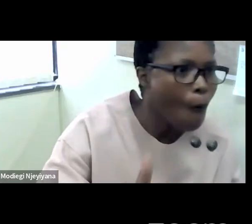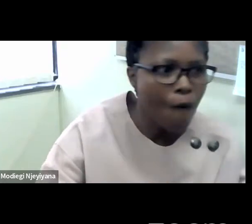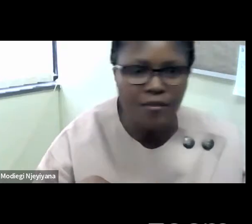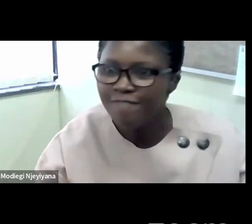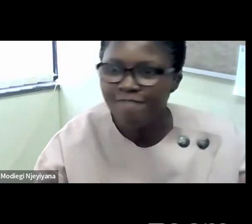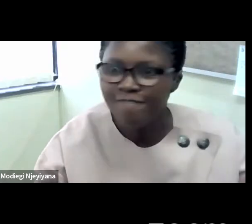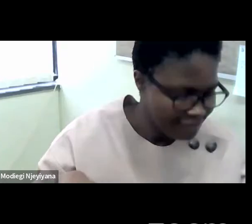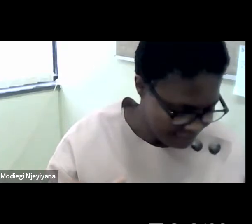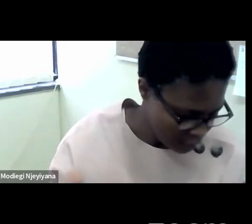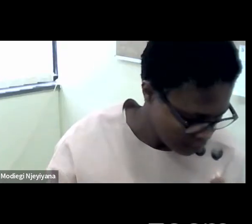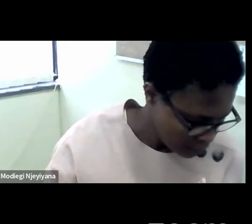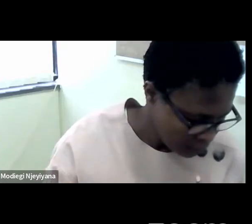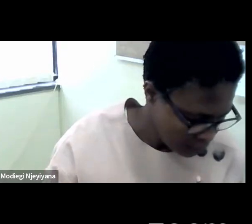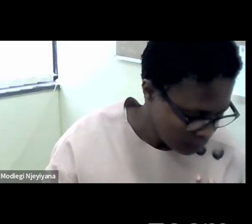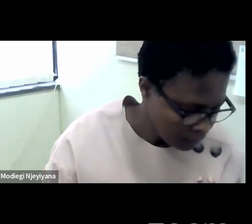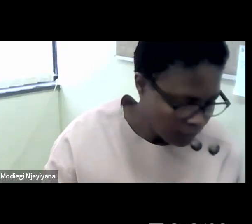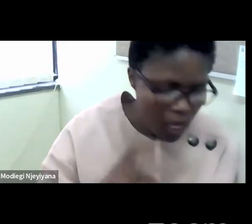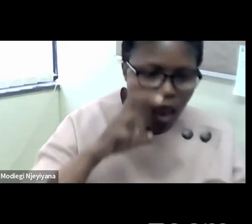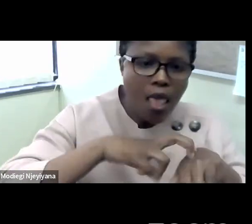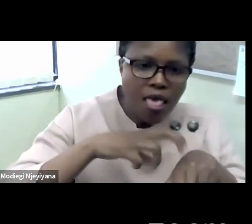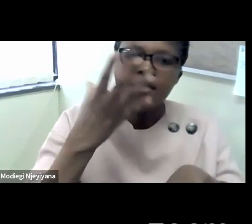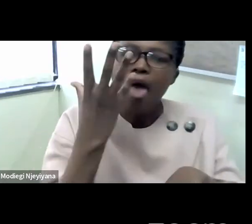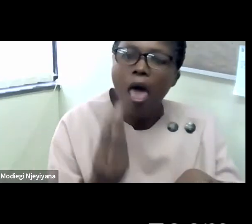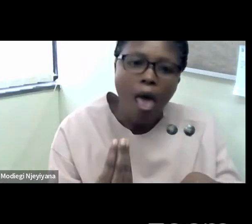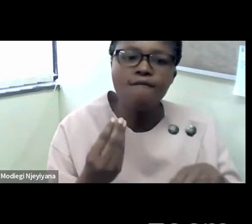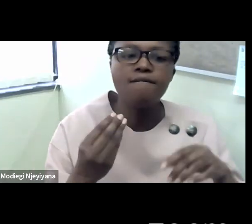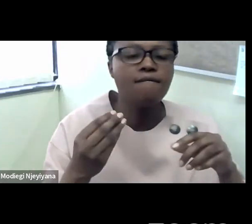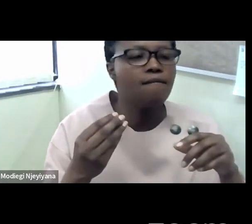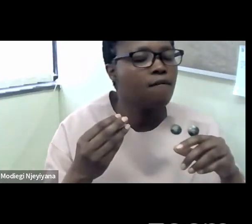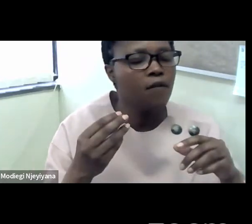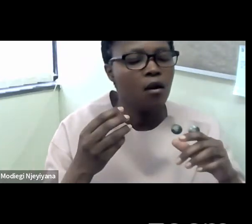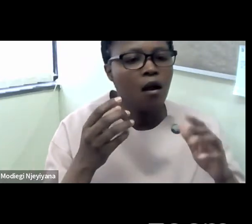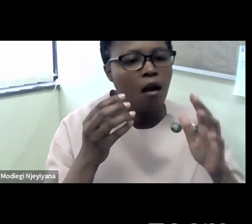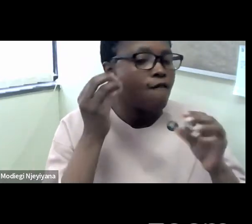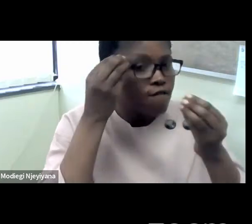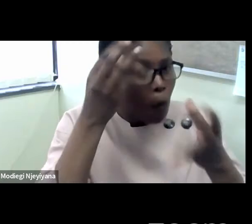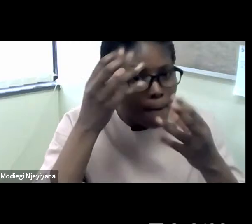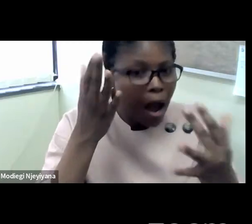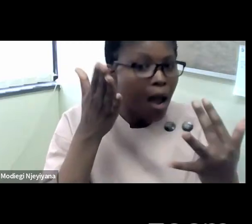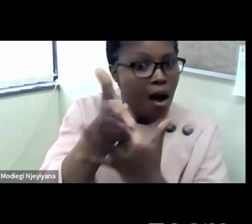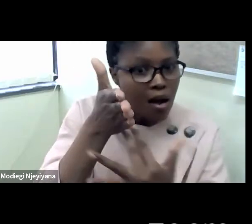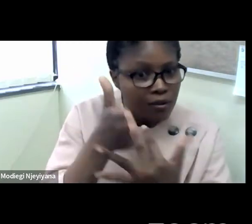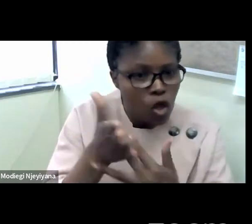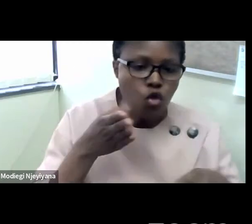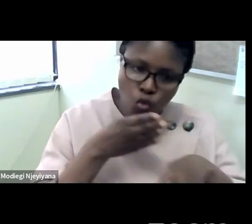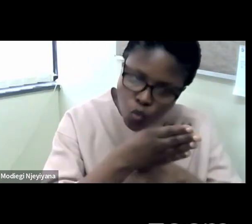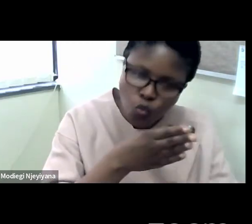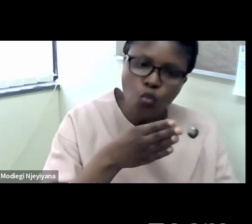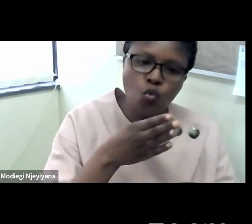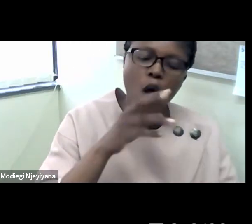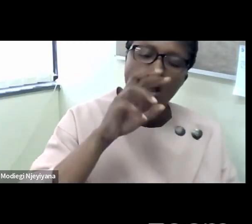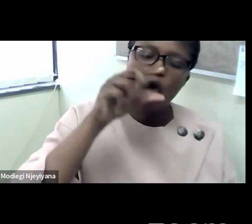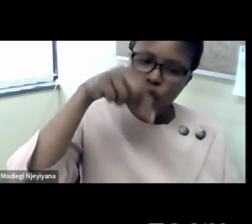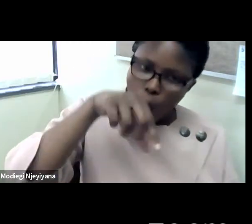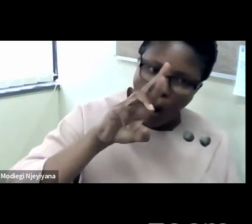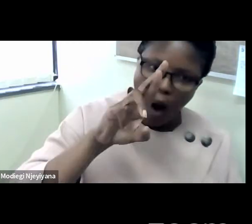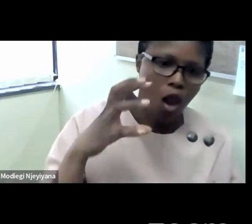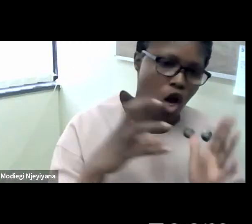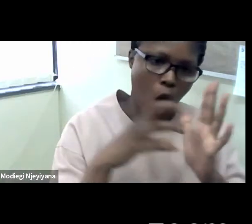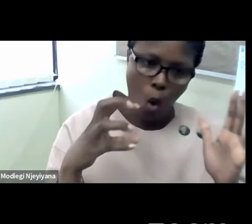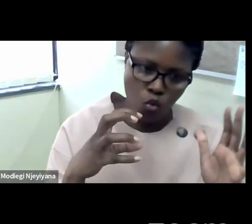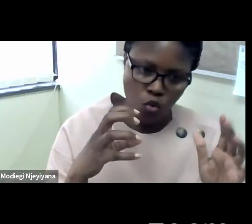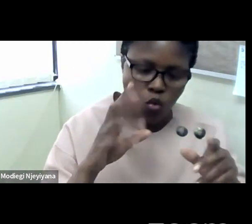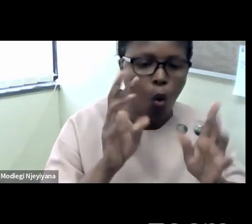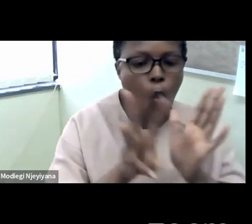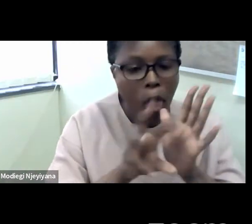Many students arrive at the university or try to find opportunities, but they've had very limited access to the